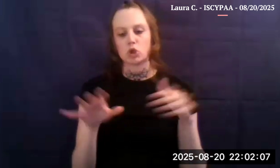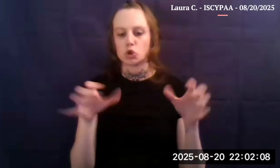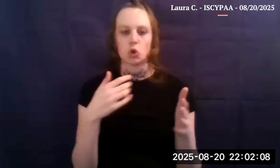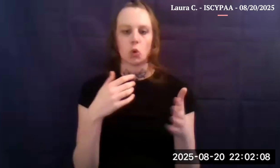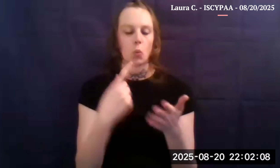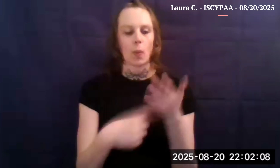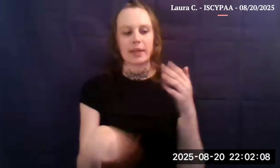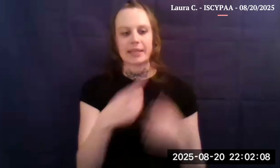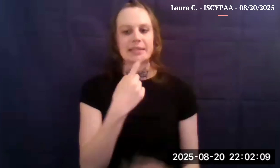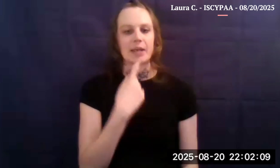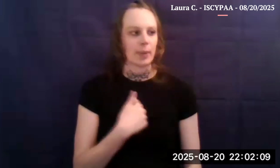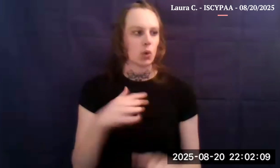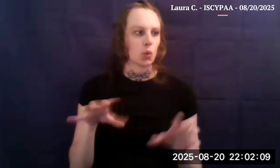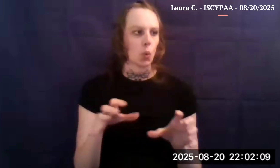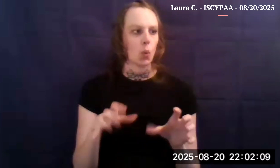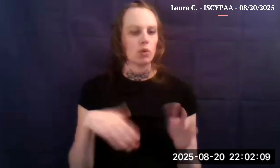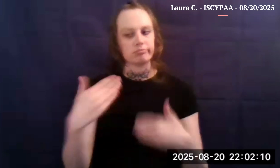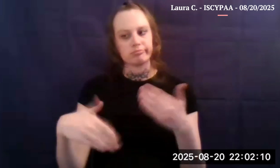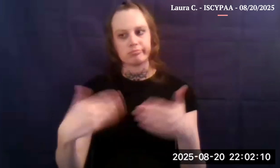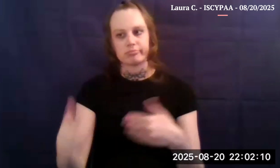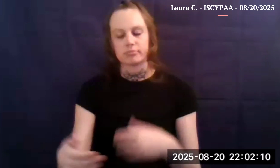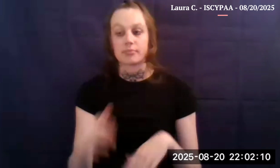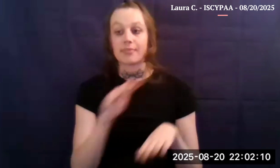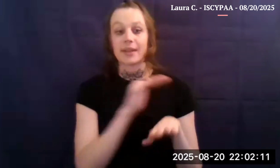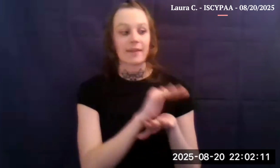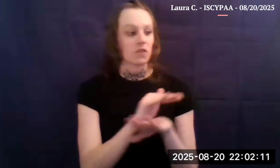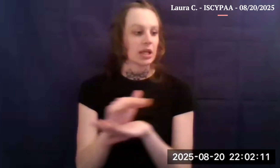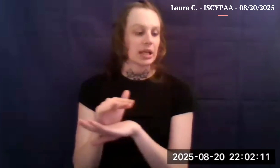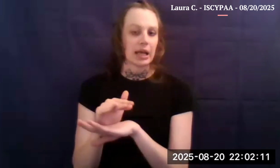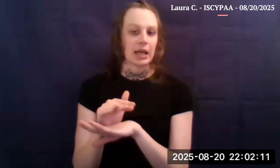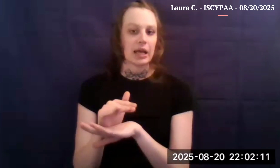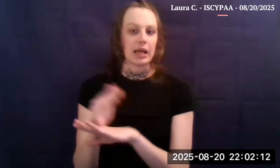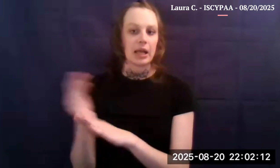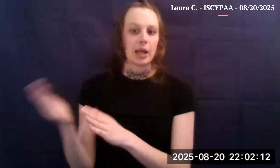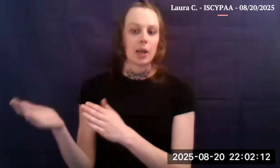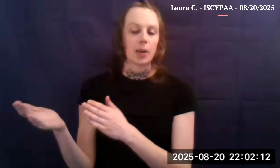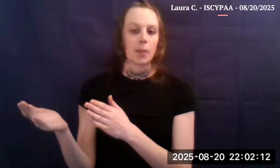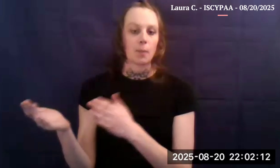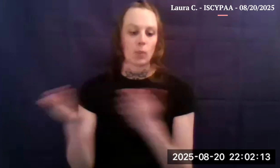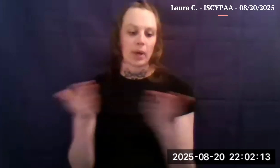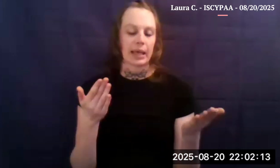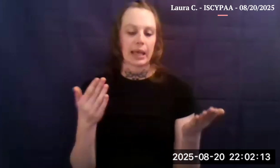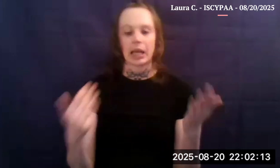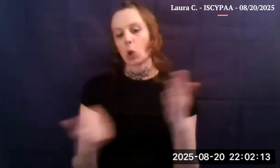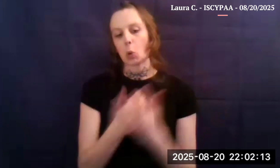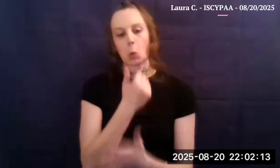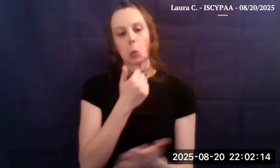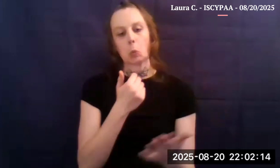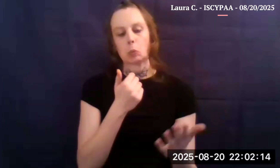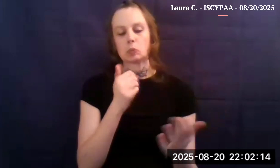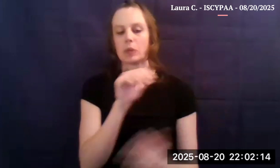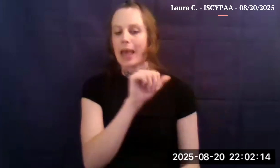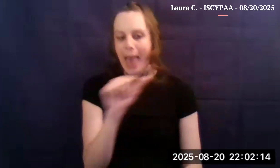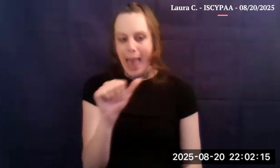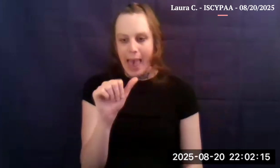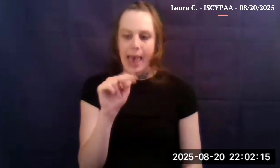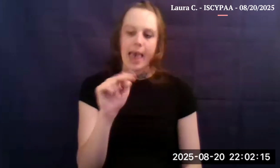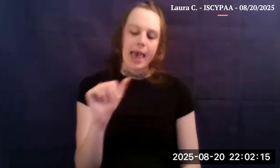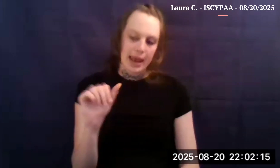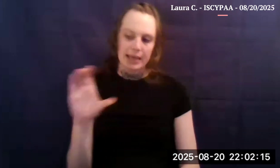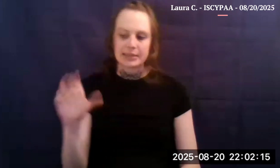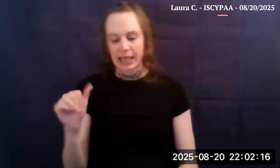through the motions. And every night they would bring in a different fellowship to talk to us, whether it be AA, NA,